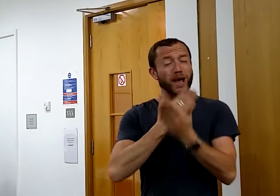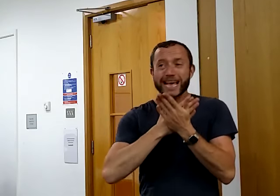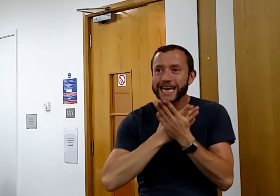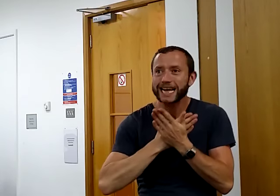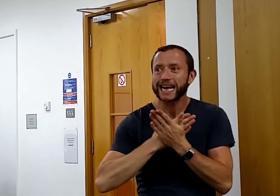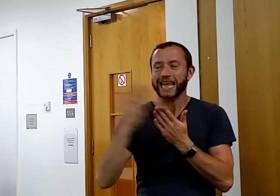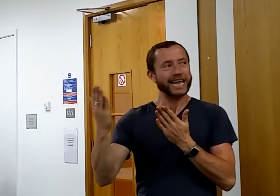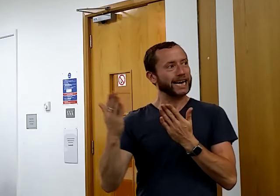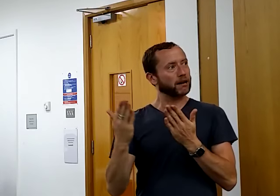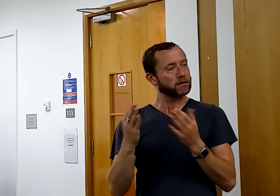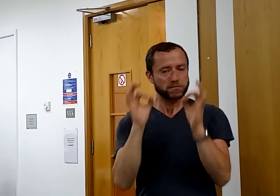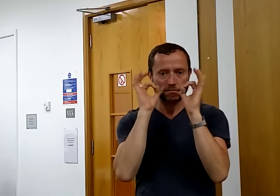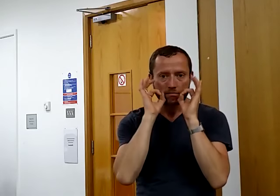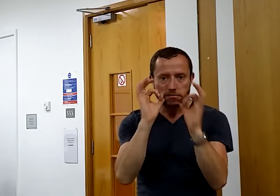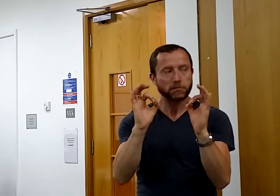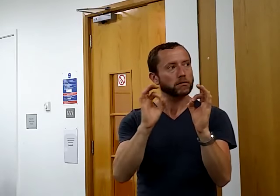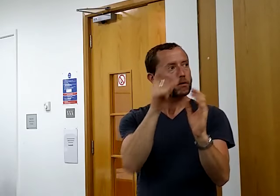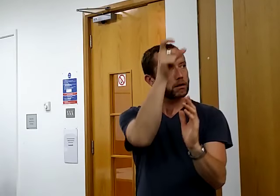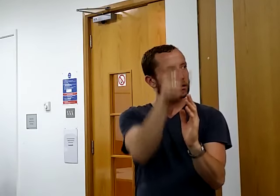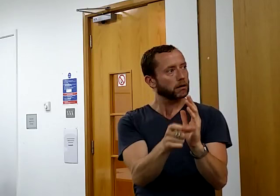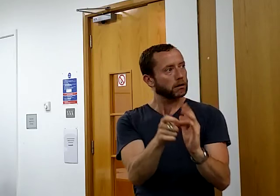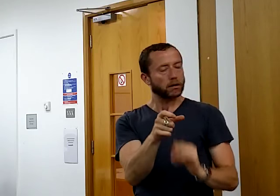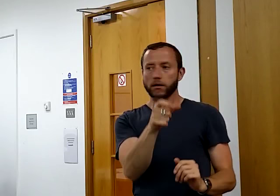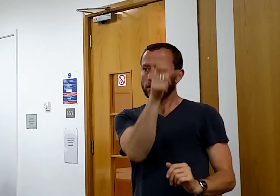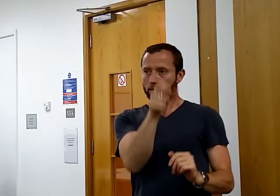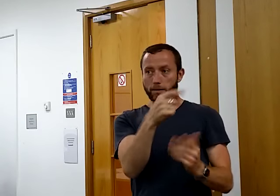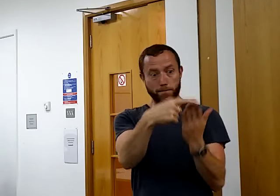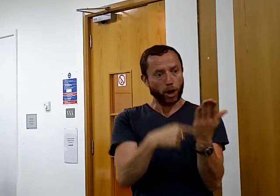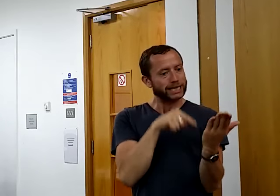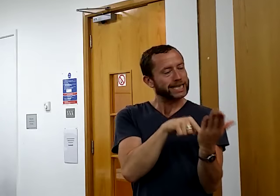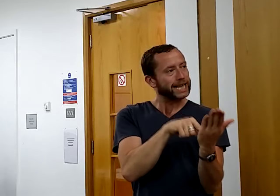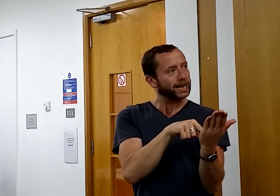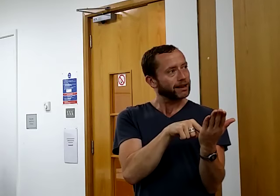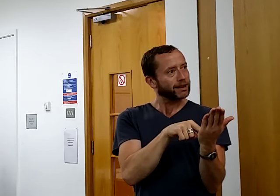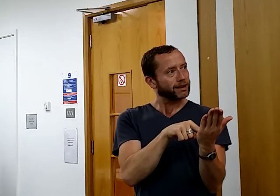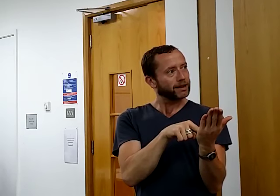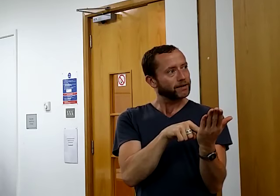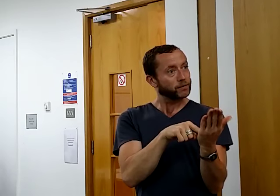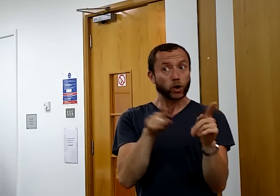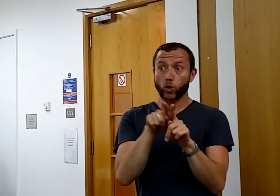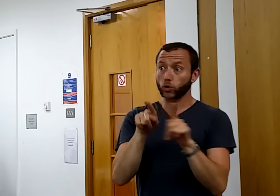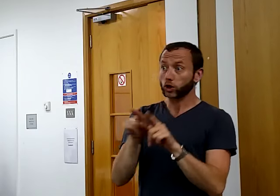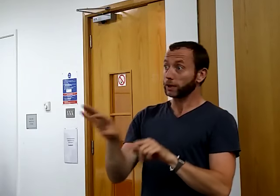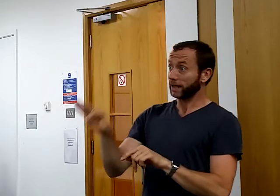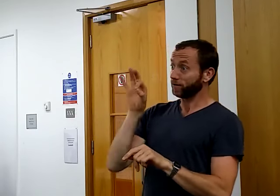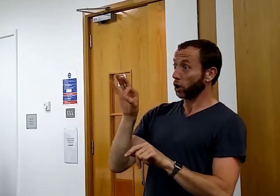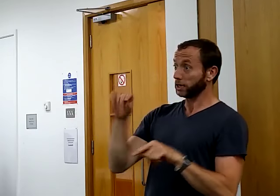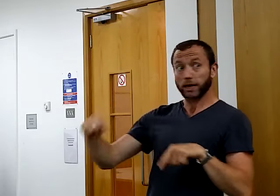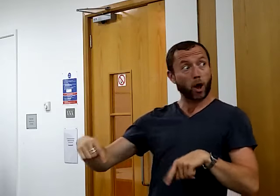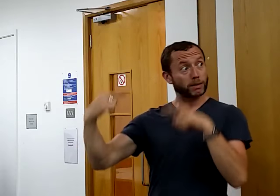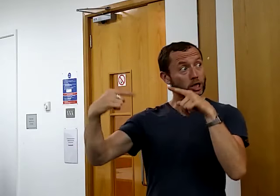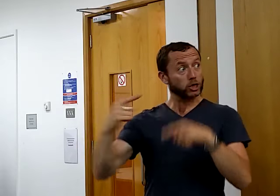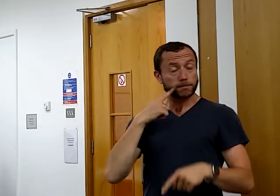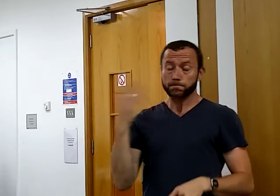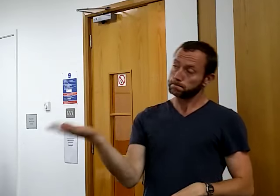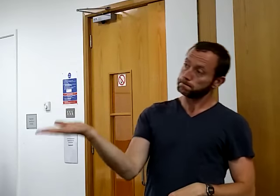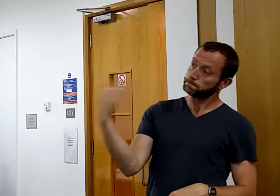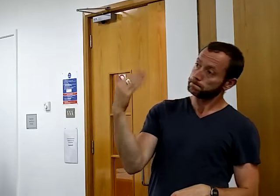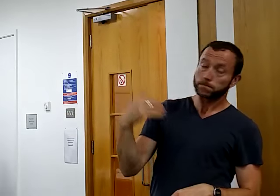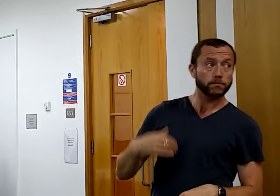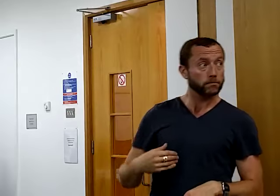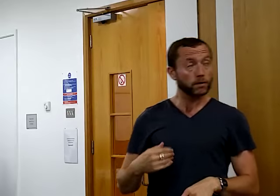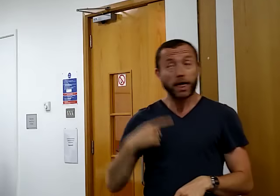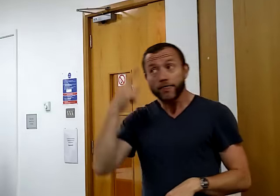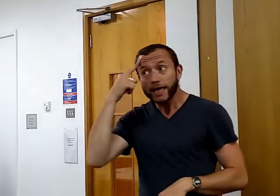clean type of policy where he's even inviting his opponents, think